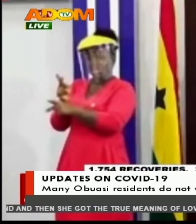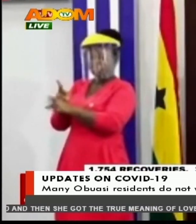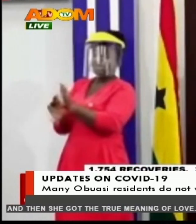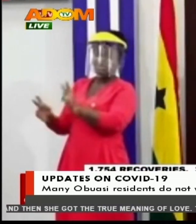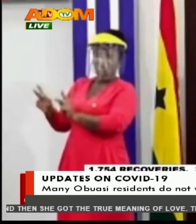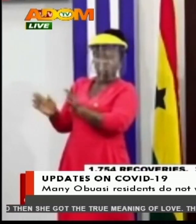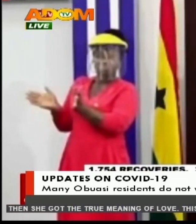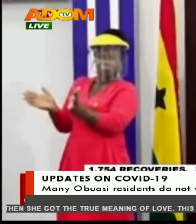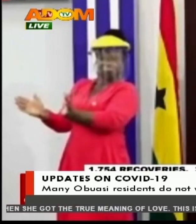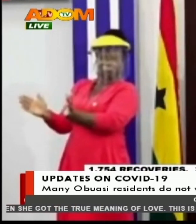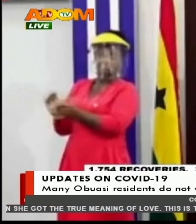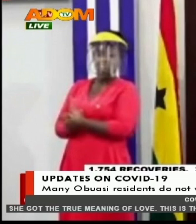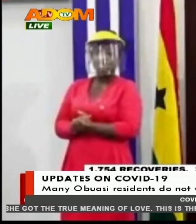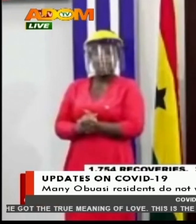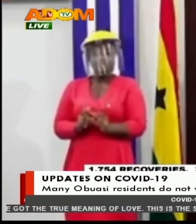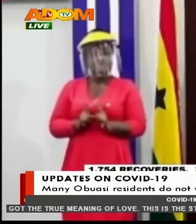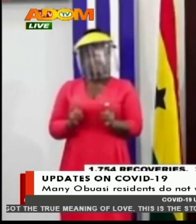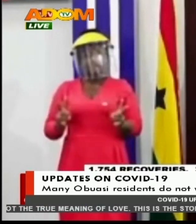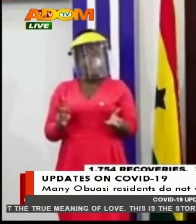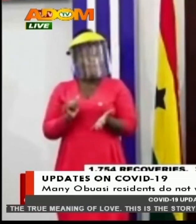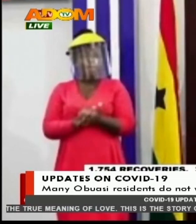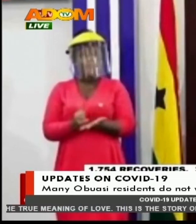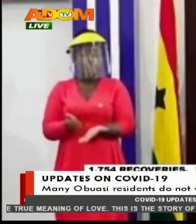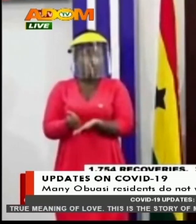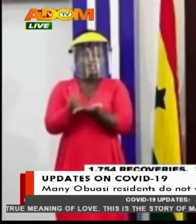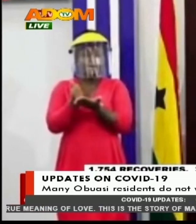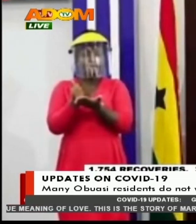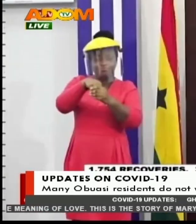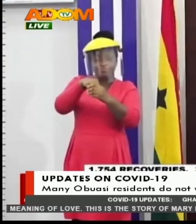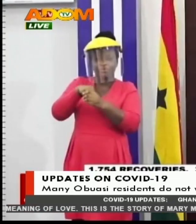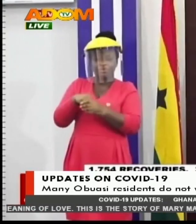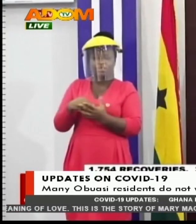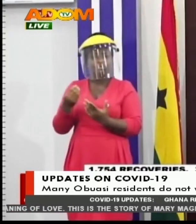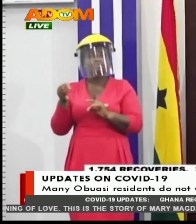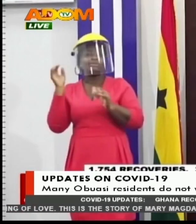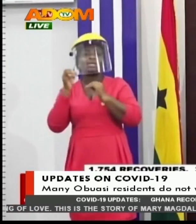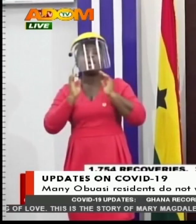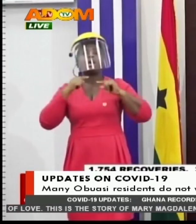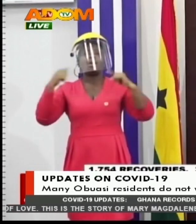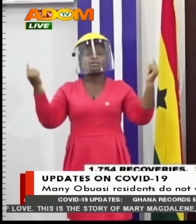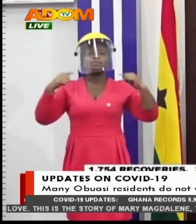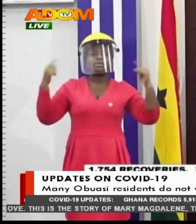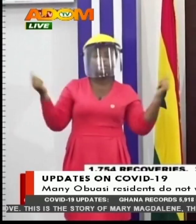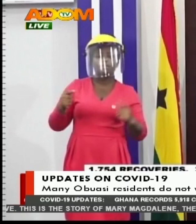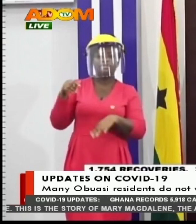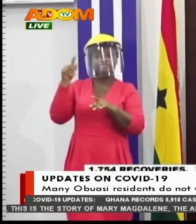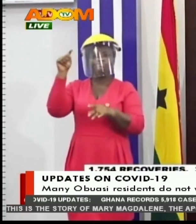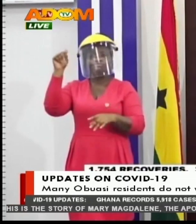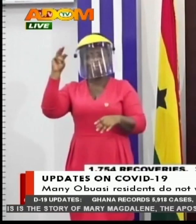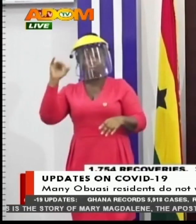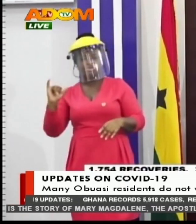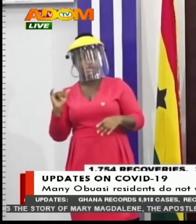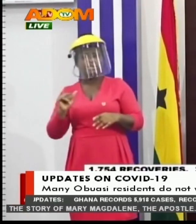of wearing masks becomes part of their way of doing things. And then they hope